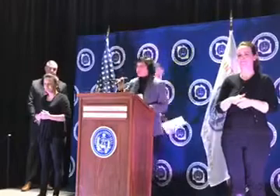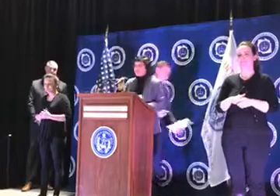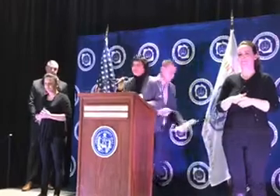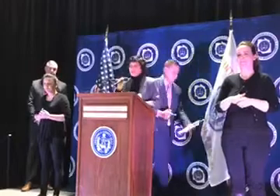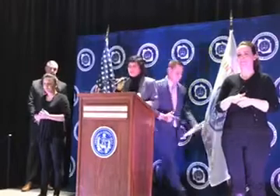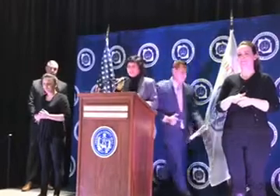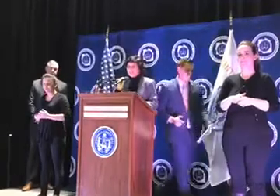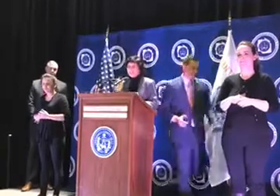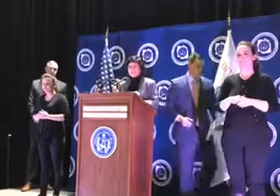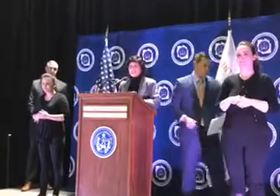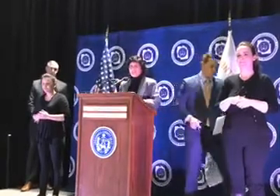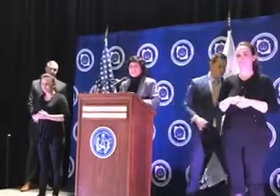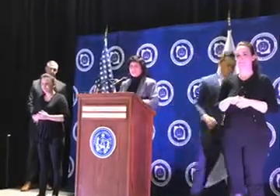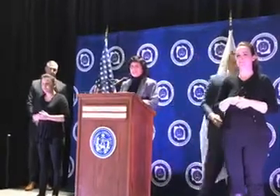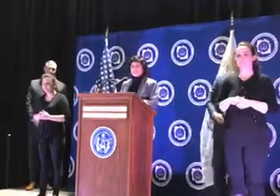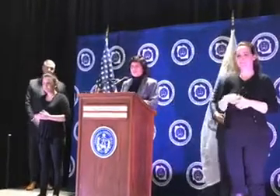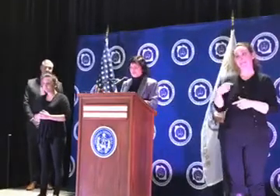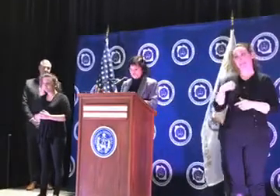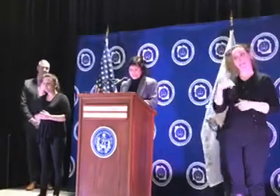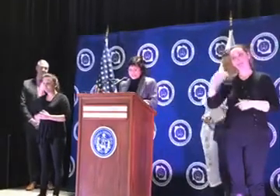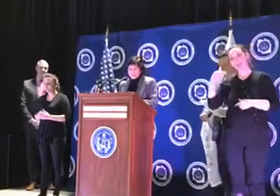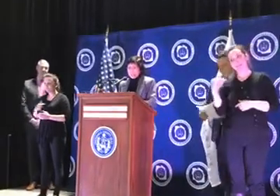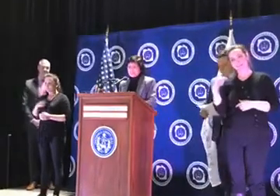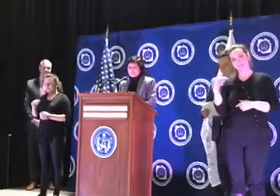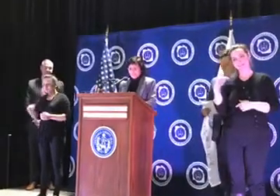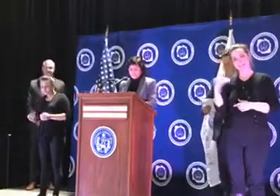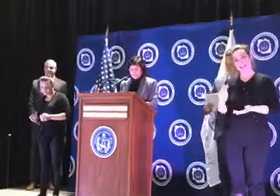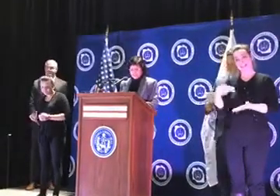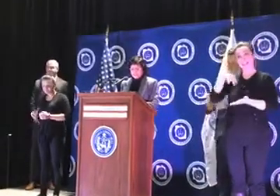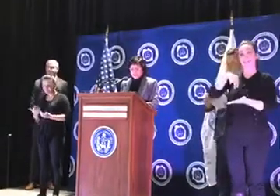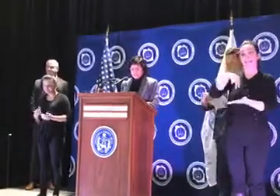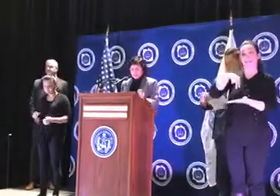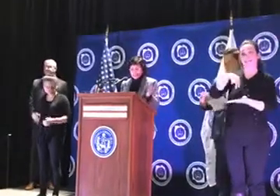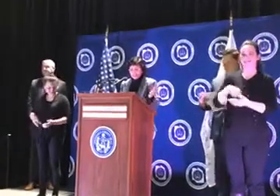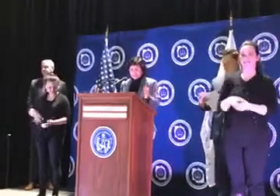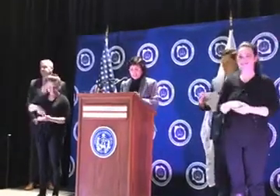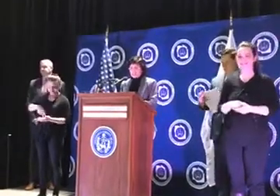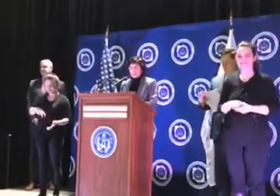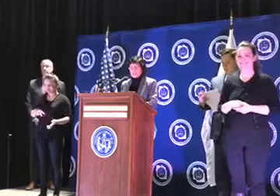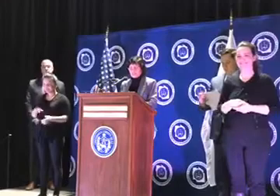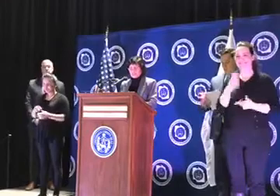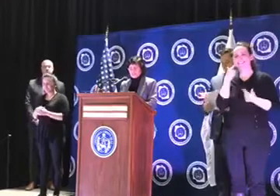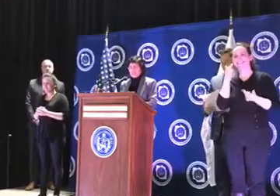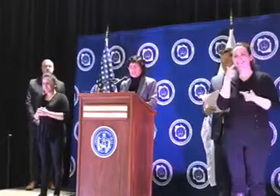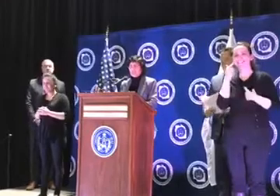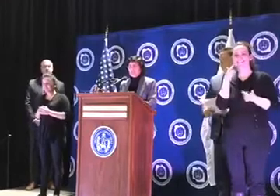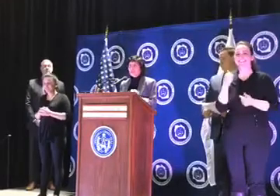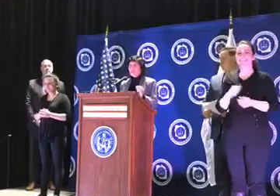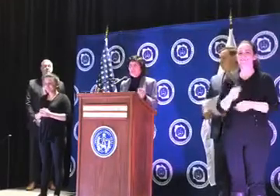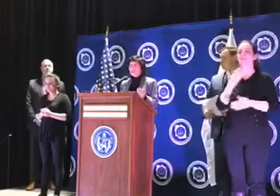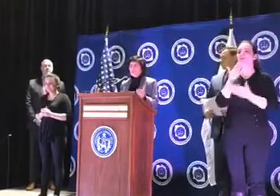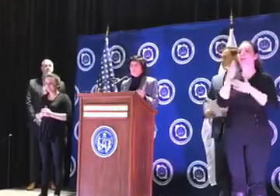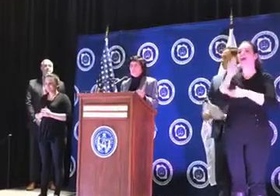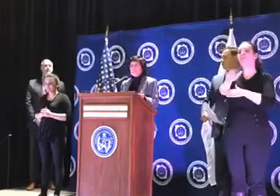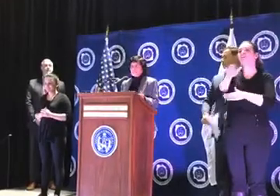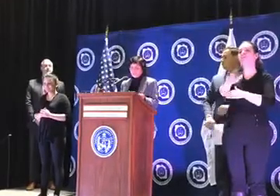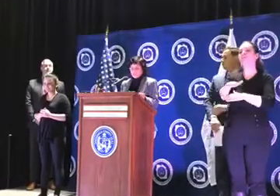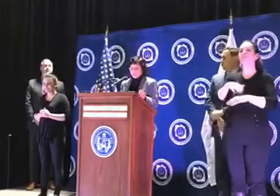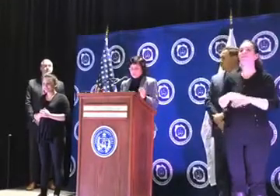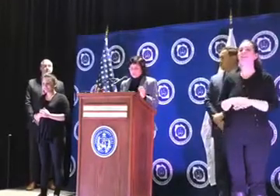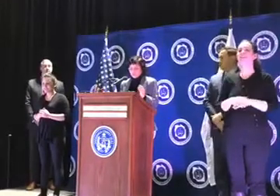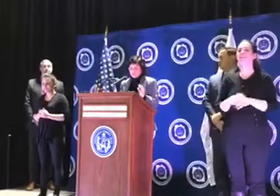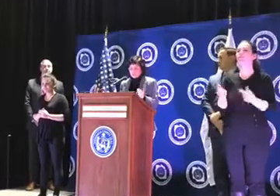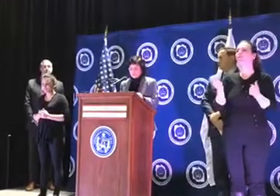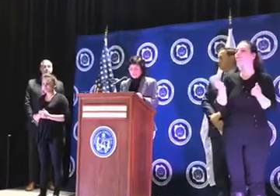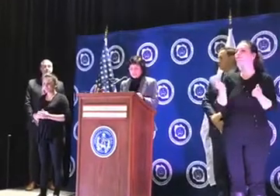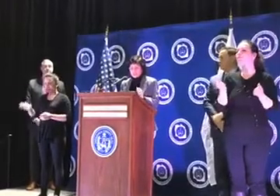Thank you. I'm short here, so I have to put this stool. Good afternoon, and as County Executive has mentioned, I just wanted to make sure